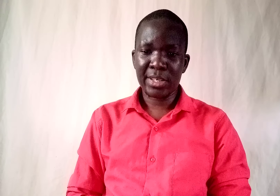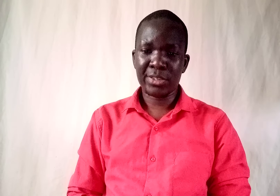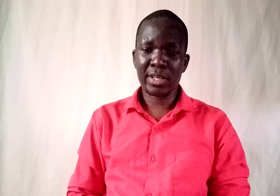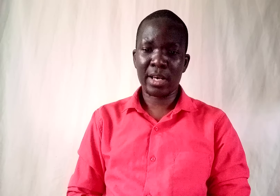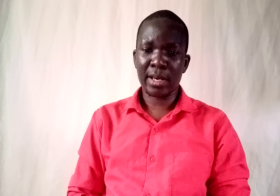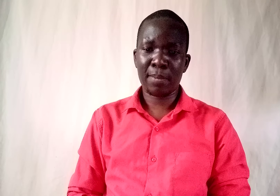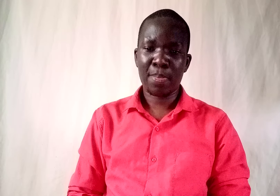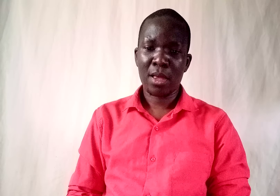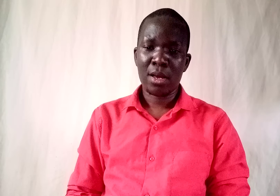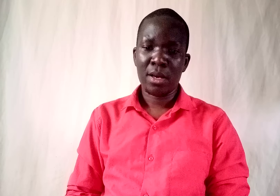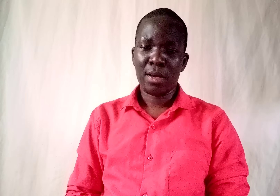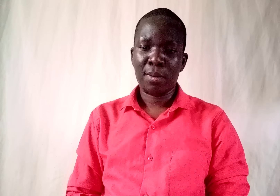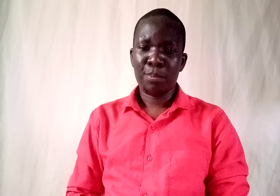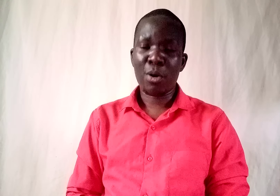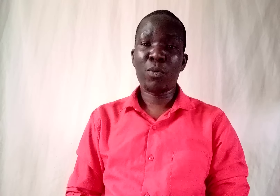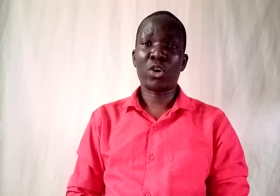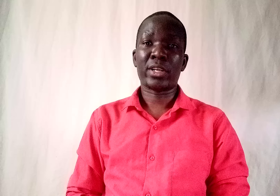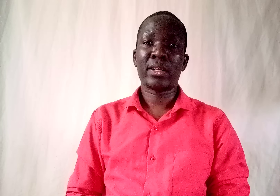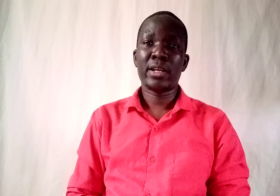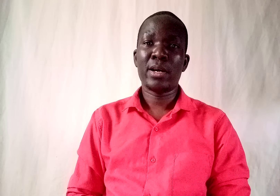is popcorn.